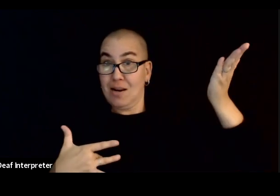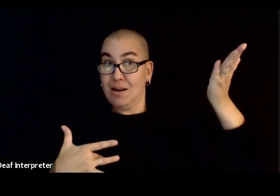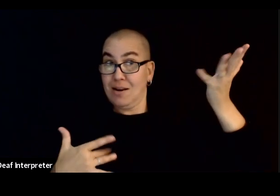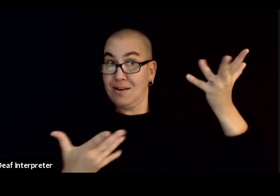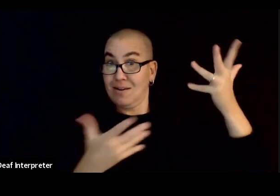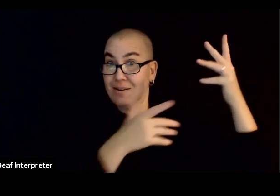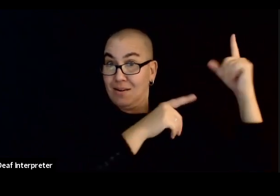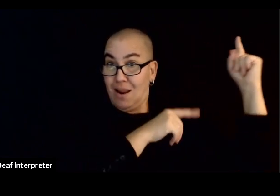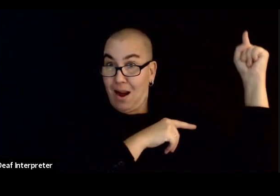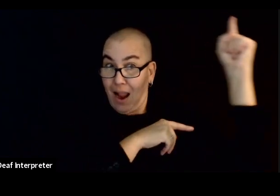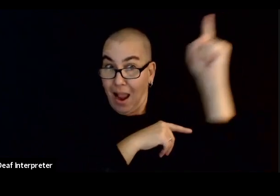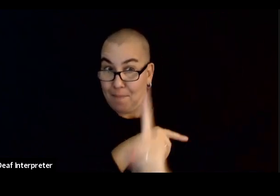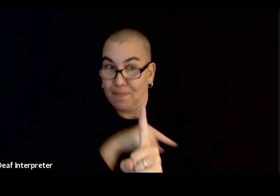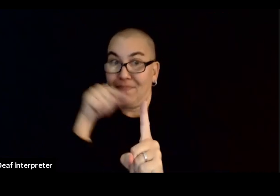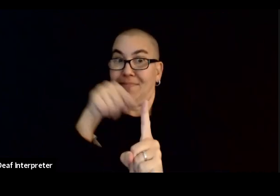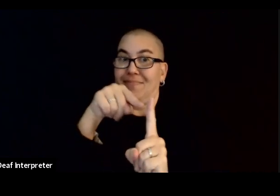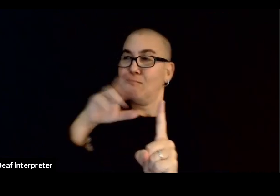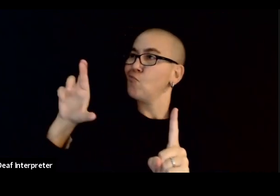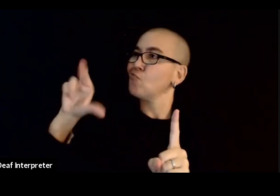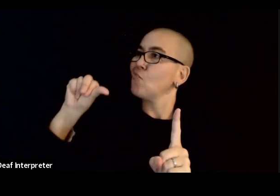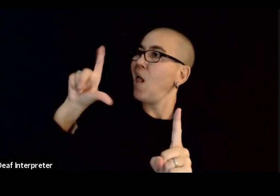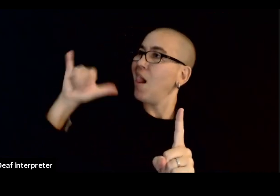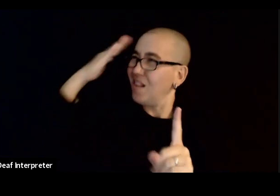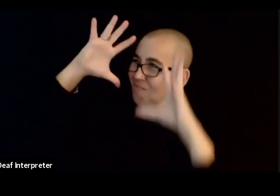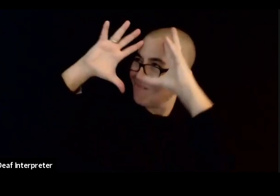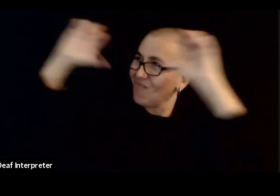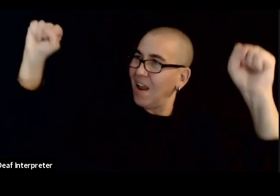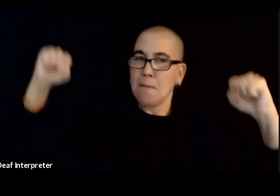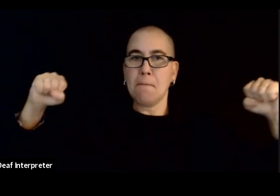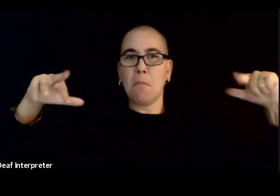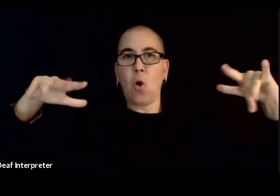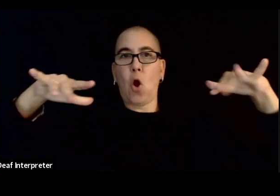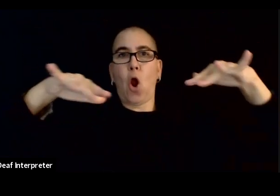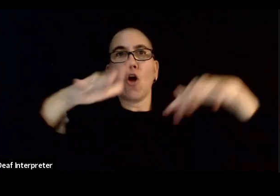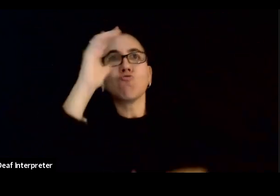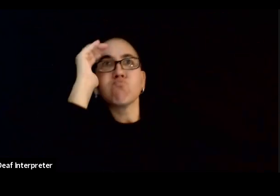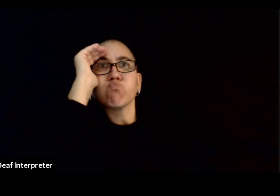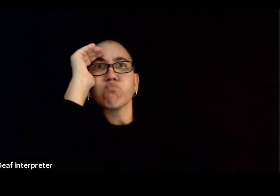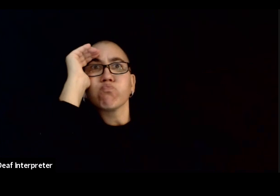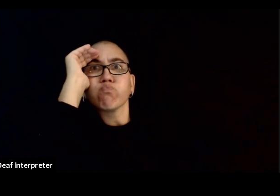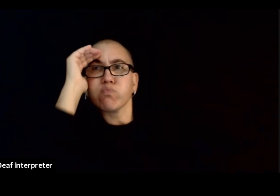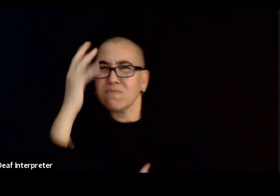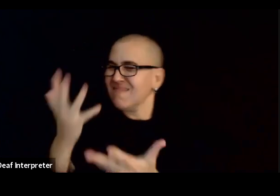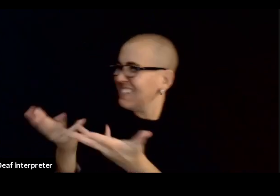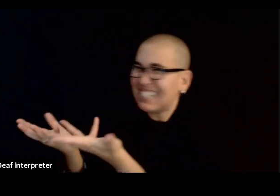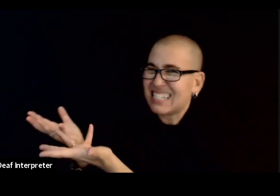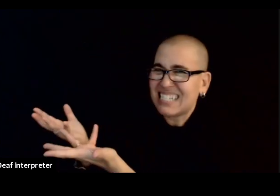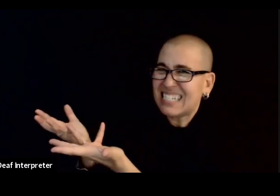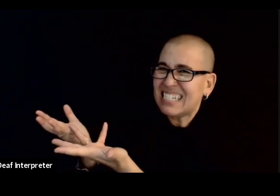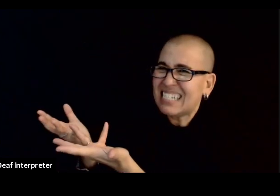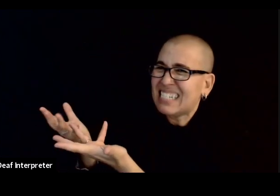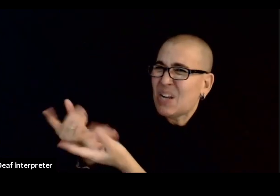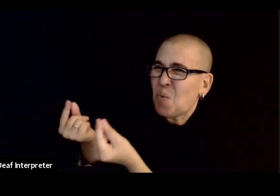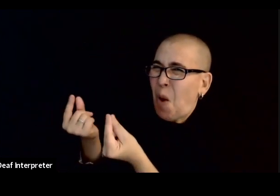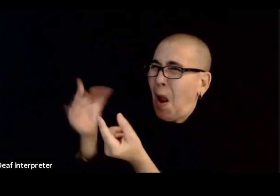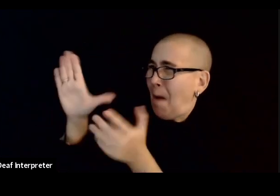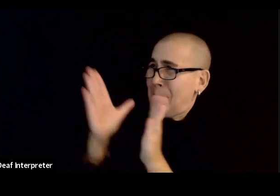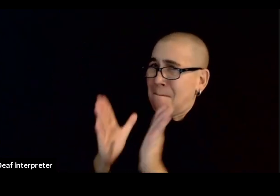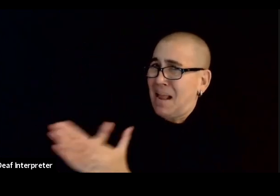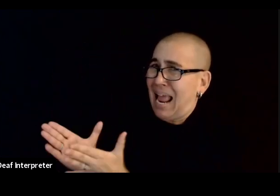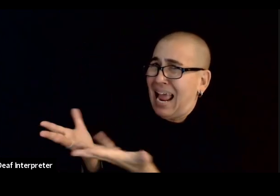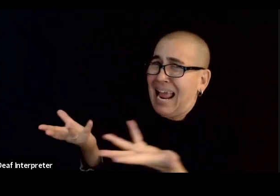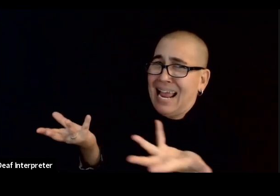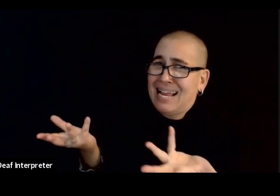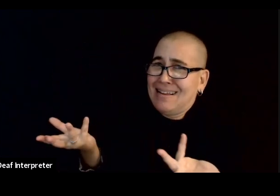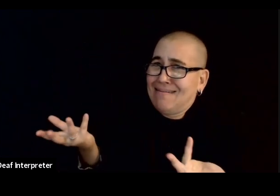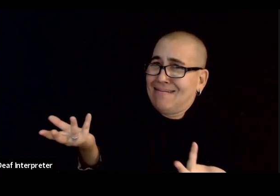if there's any plans for monitoring or enforcing any of the actual guidelines around these events, especially knowing we